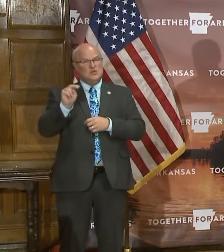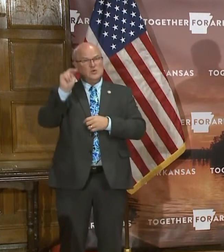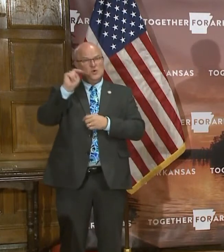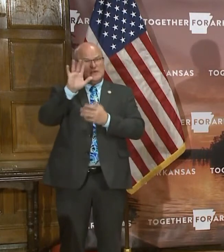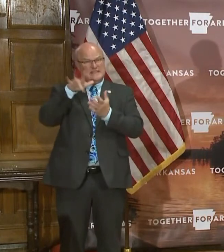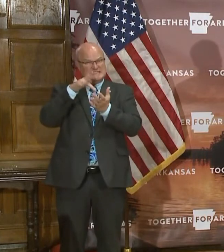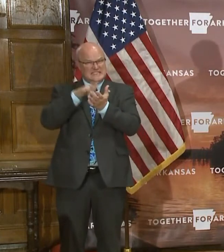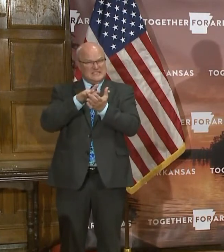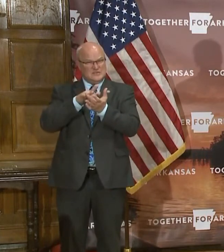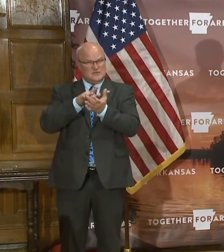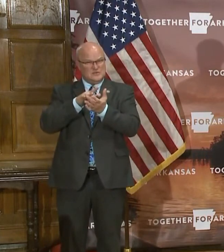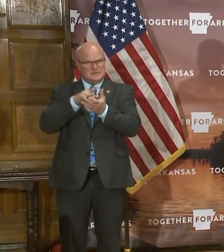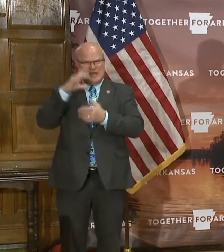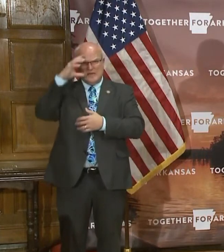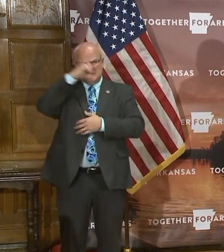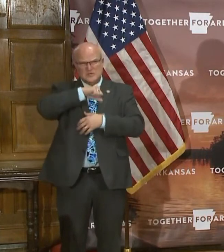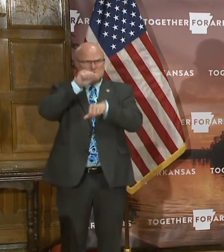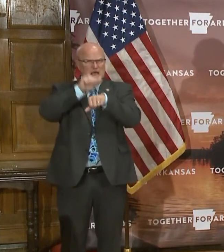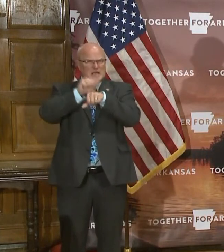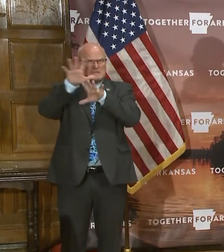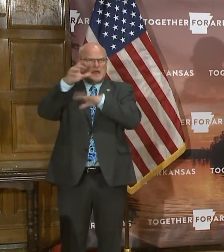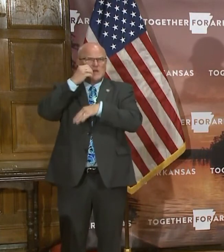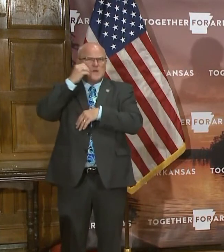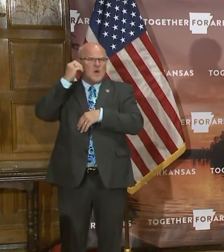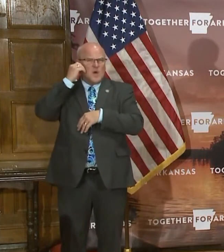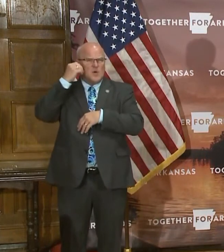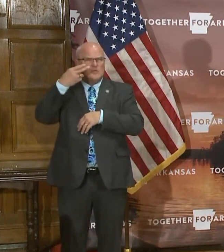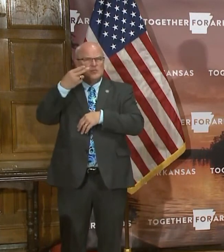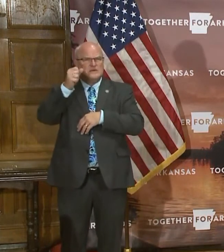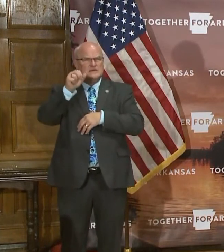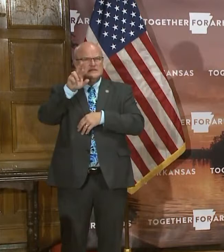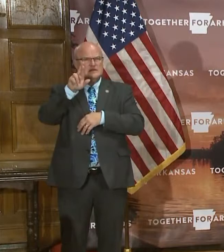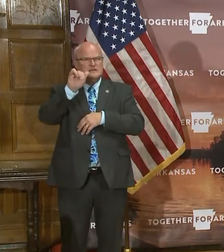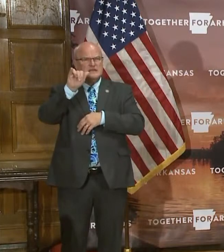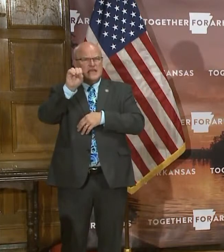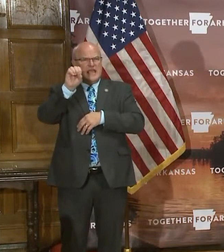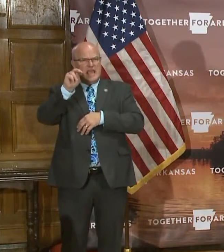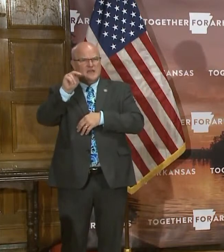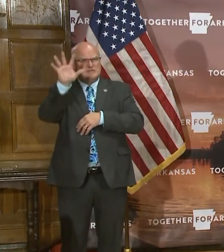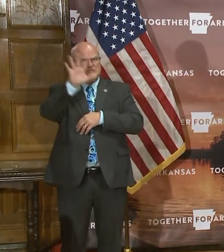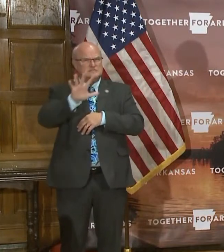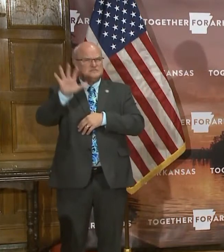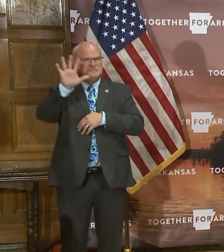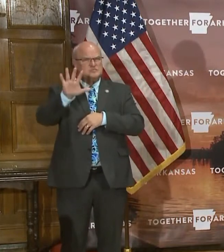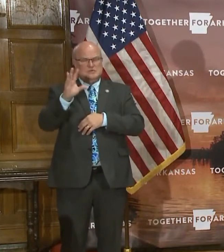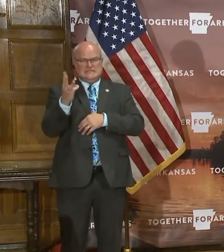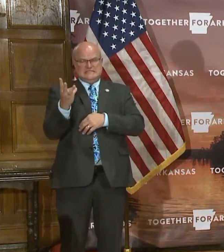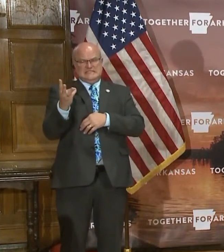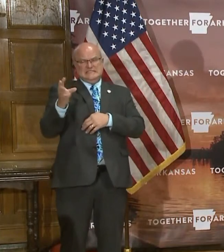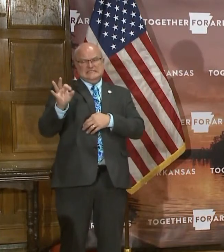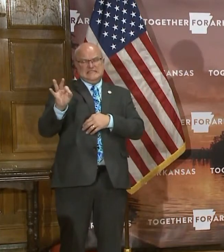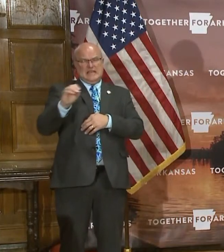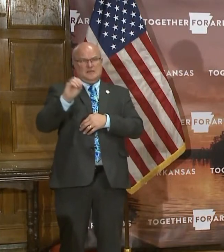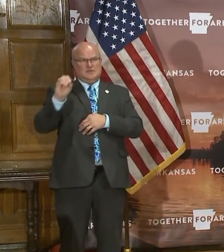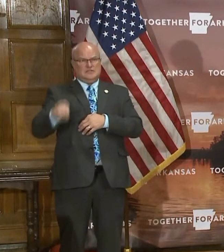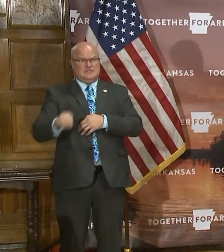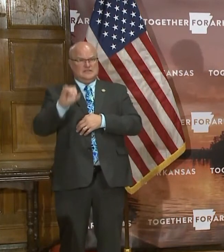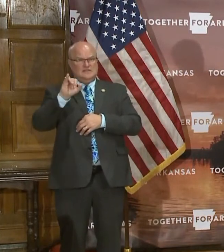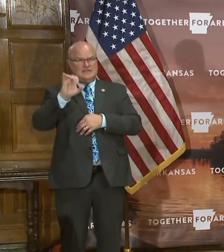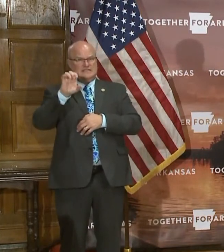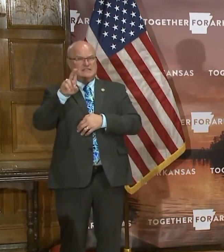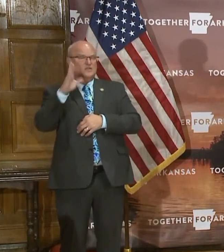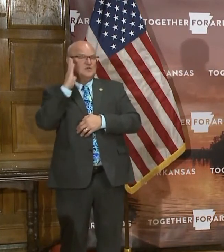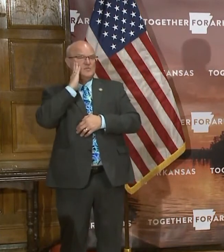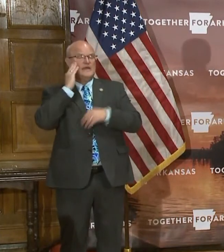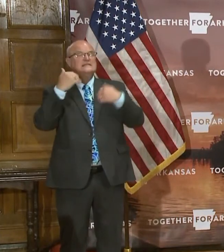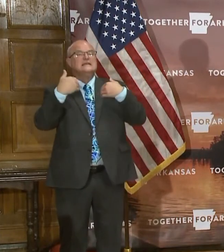Central, which I presume is Mountain Home and Harrison area. North Central, 69% of our ICU